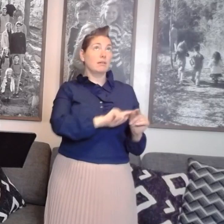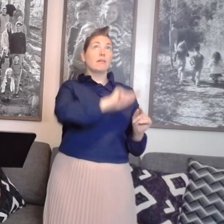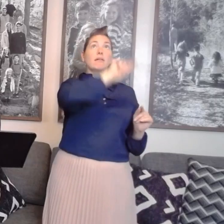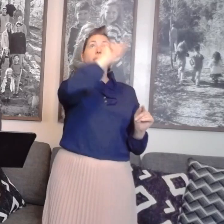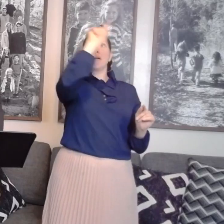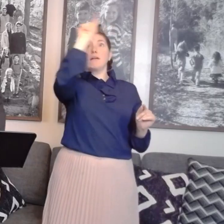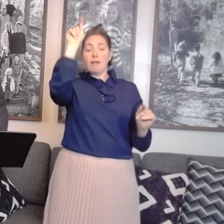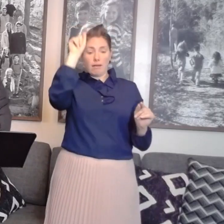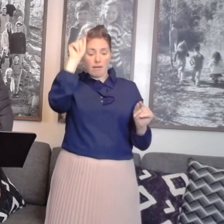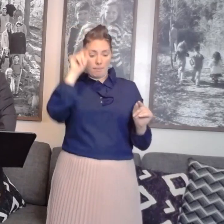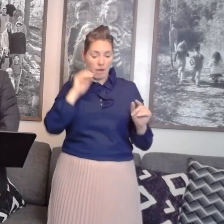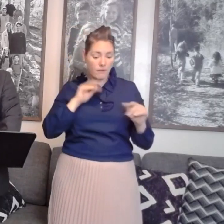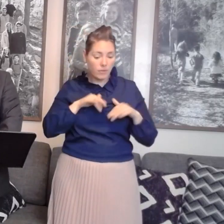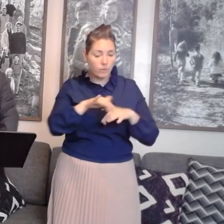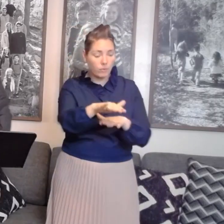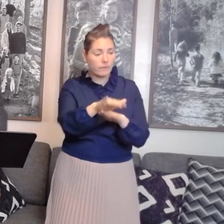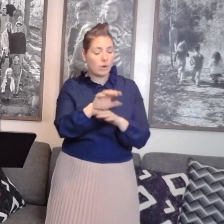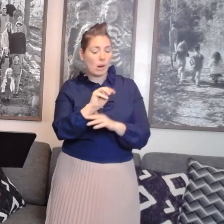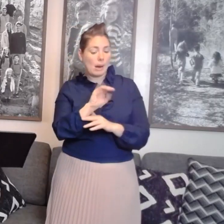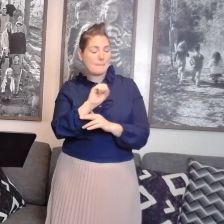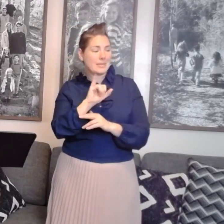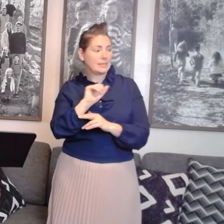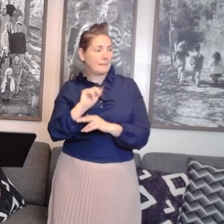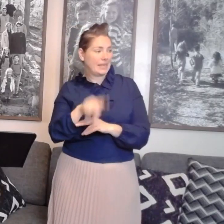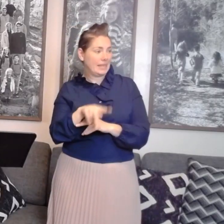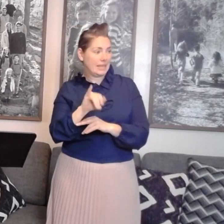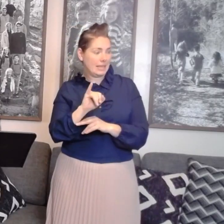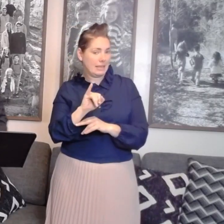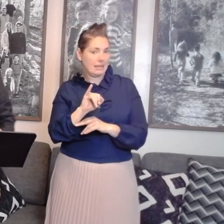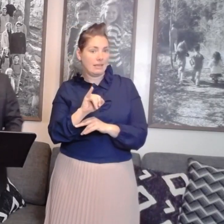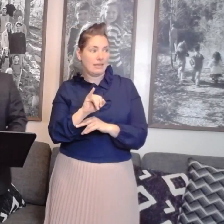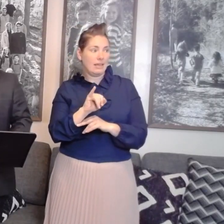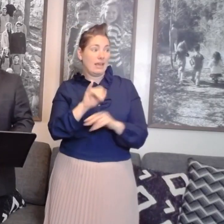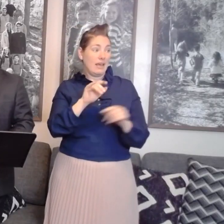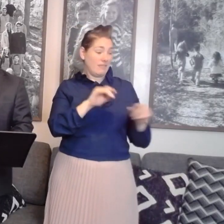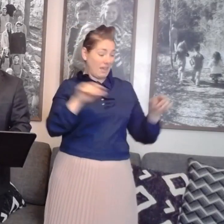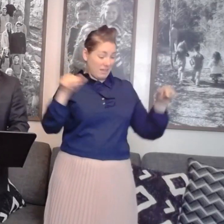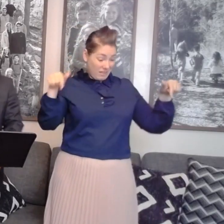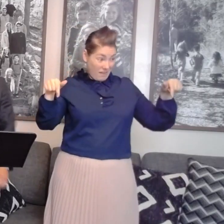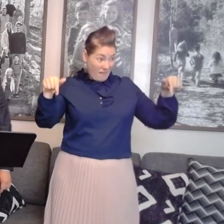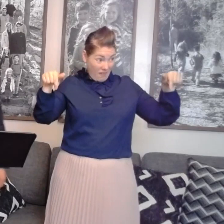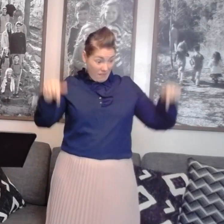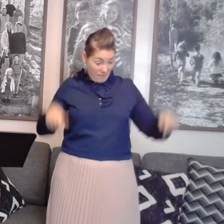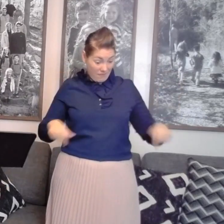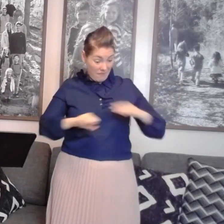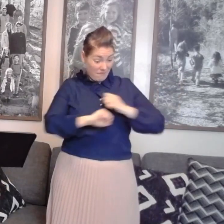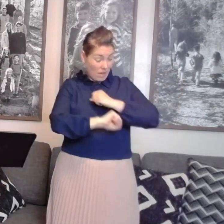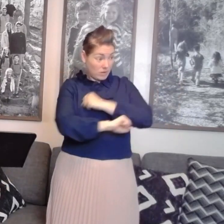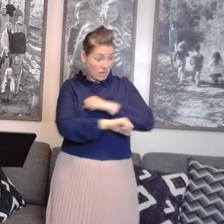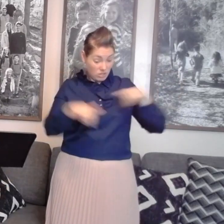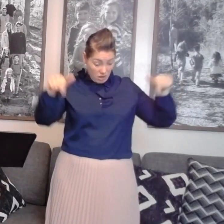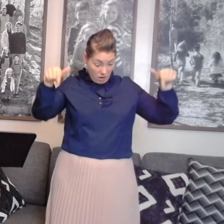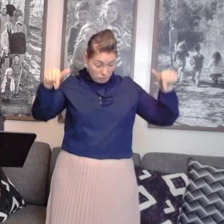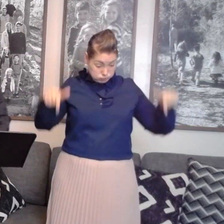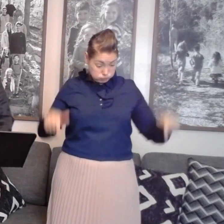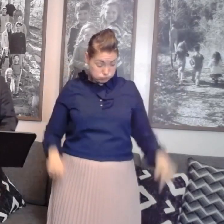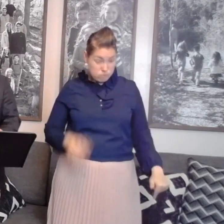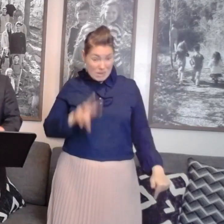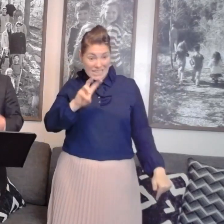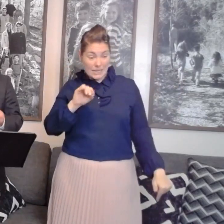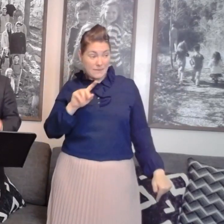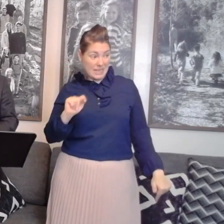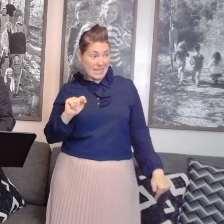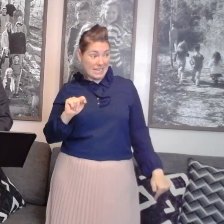Mississippi River. Its foundation extends 60 feet into the ground. The Gateway Arch weighs